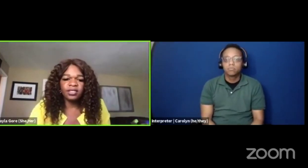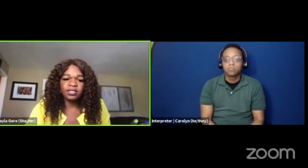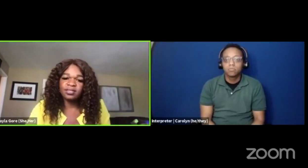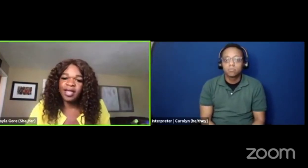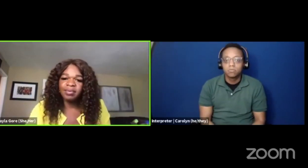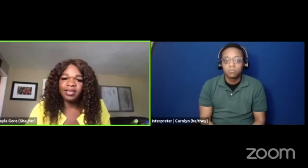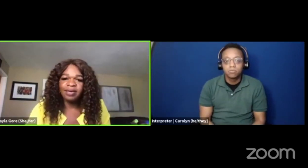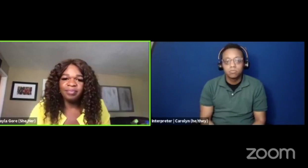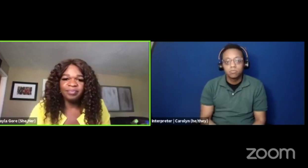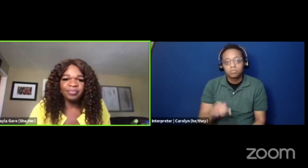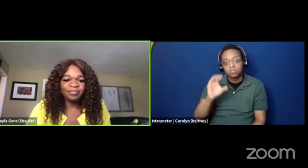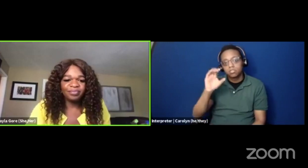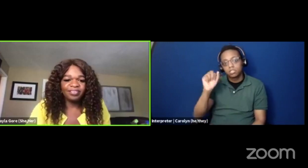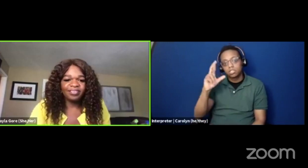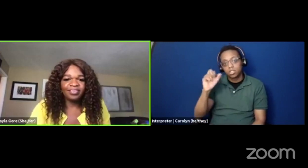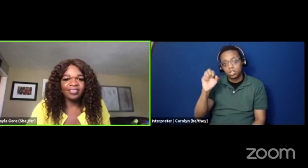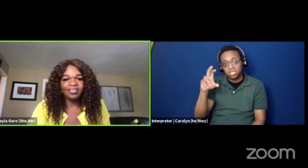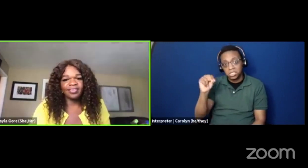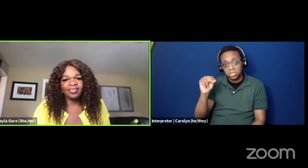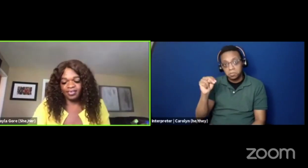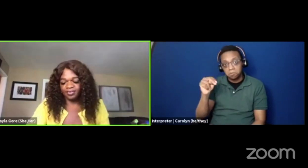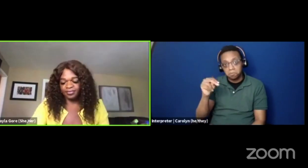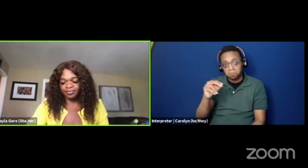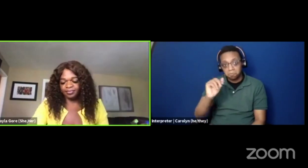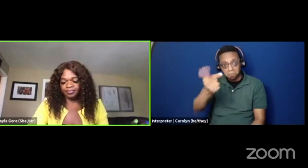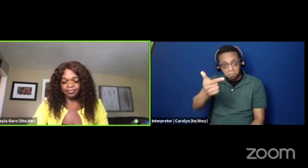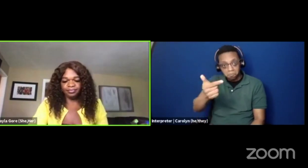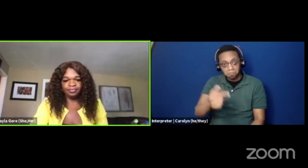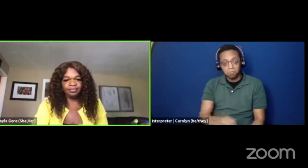Carson, you want to take a stab at that?